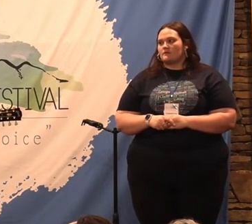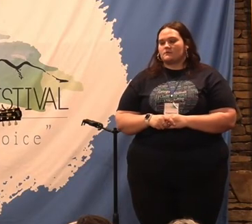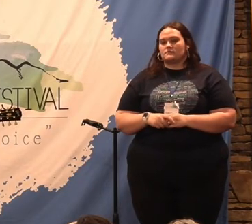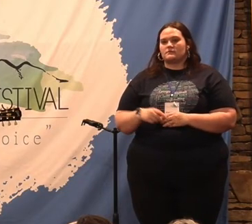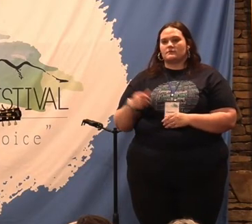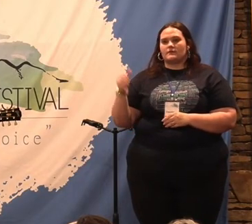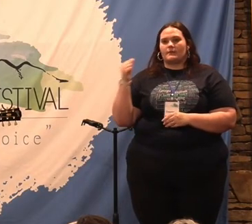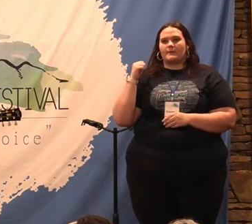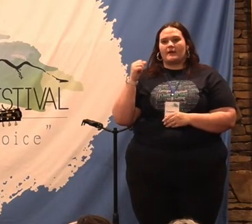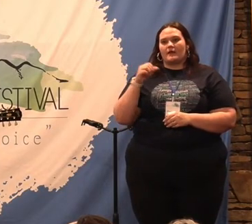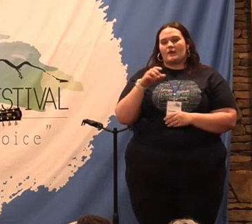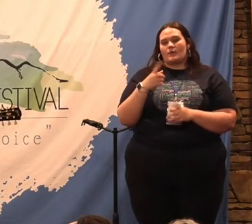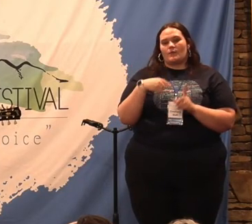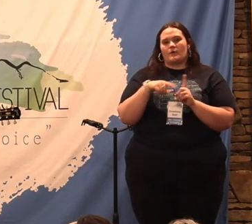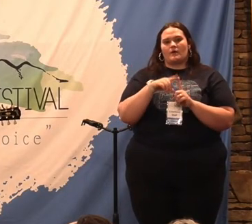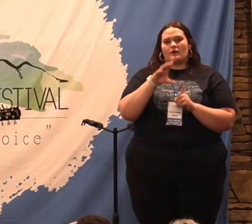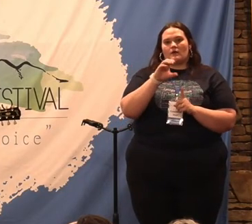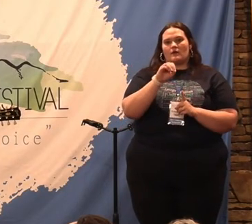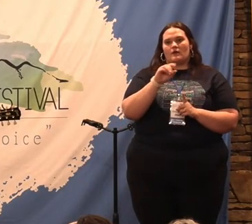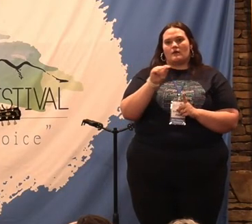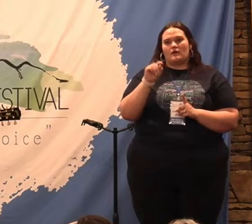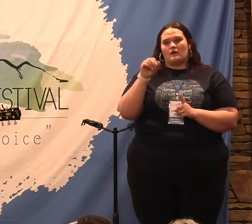When cotton still was